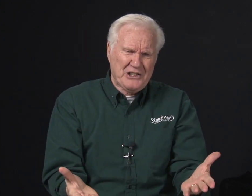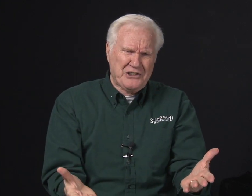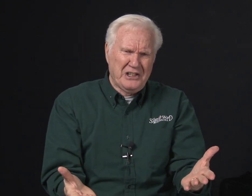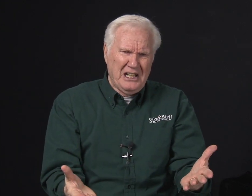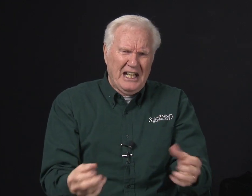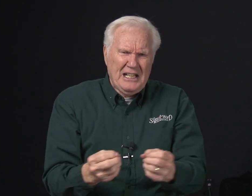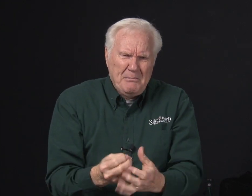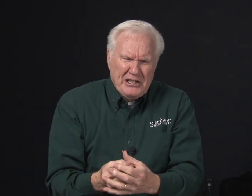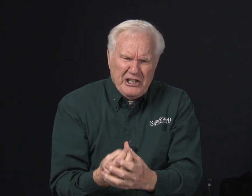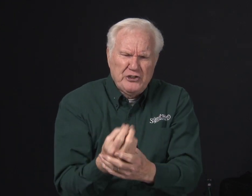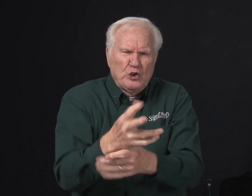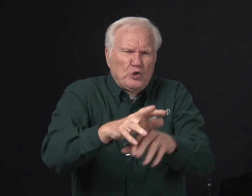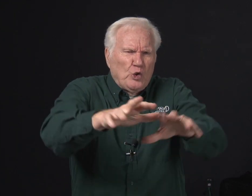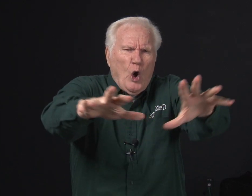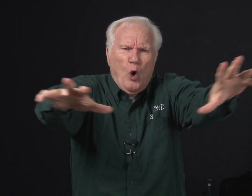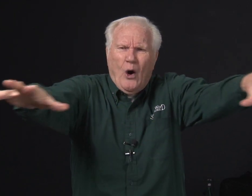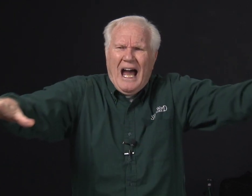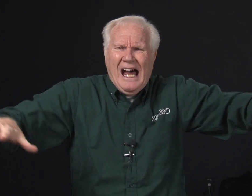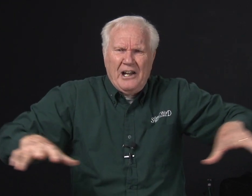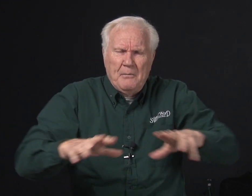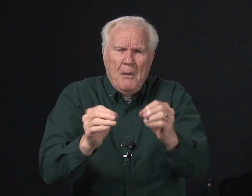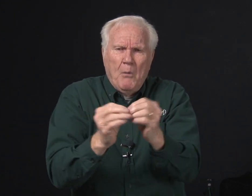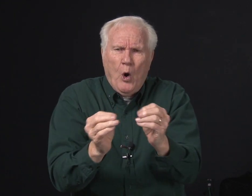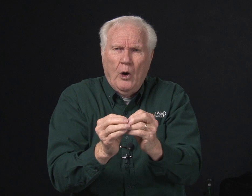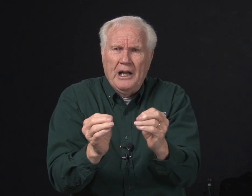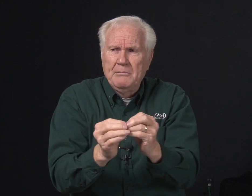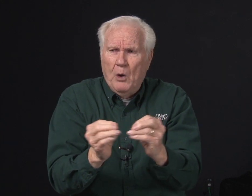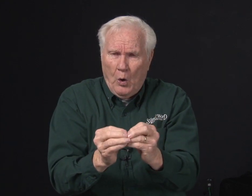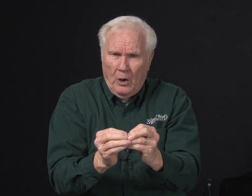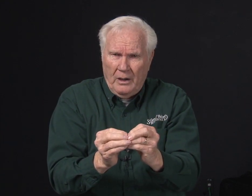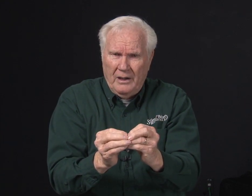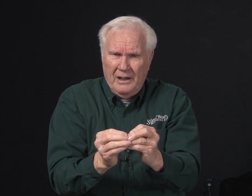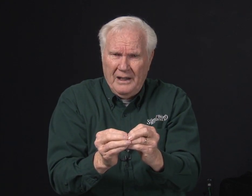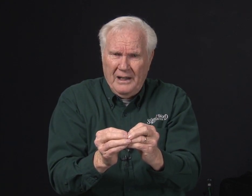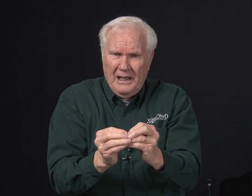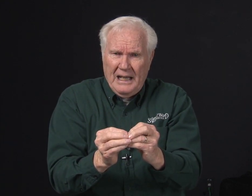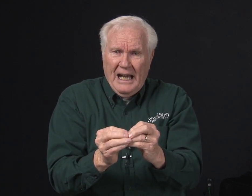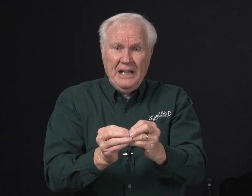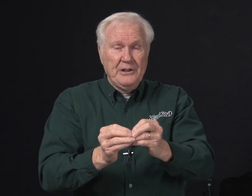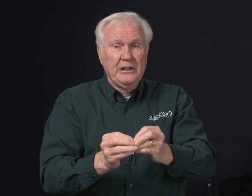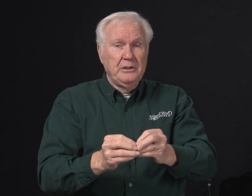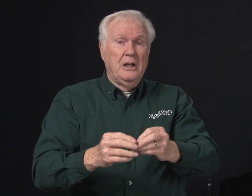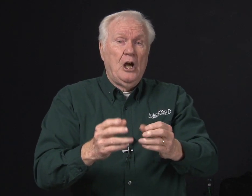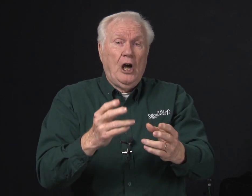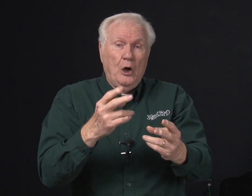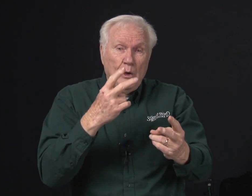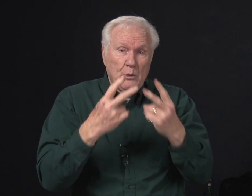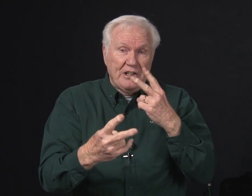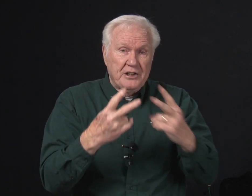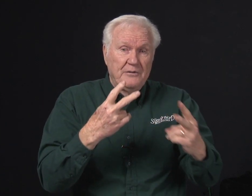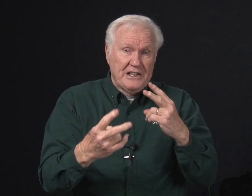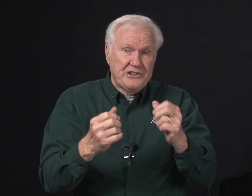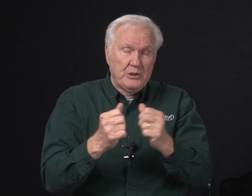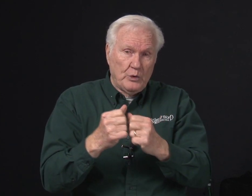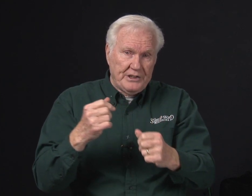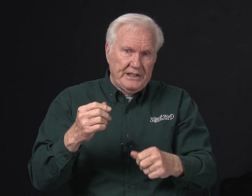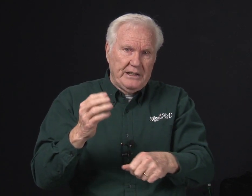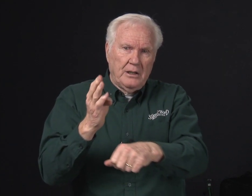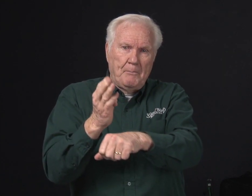bless, and it began to grow out more and more. And then we went to visit with the